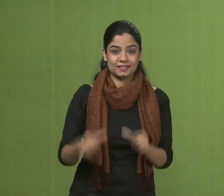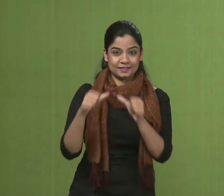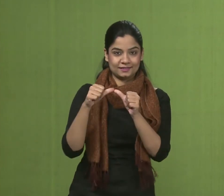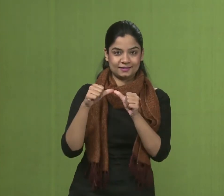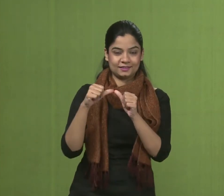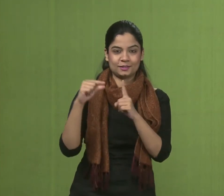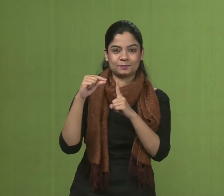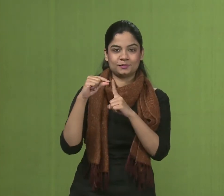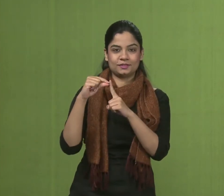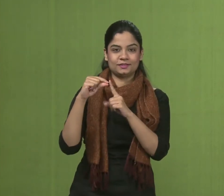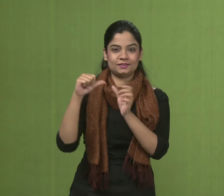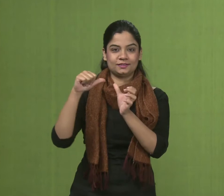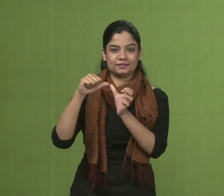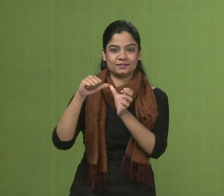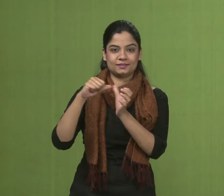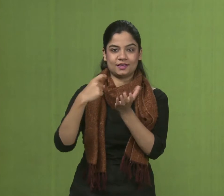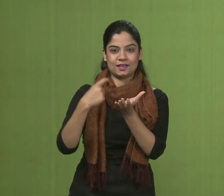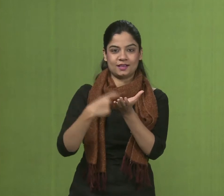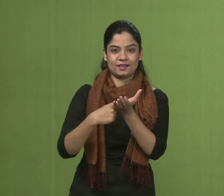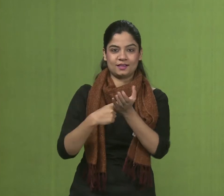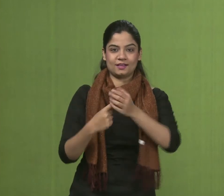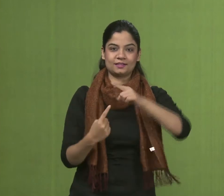Apartments, typically a flat,